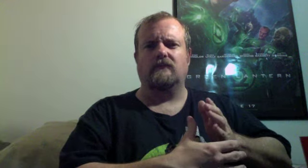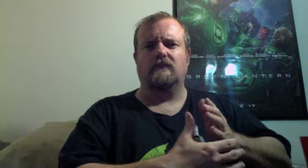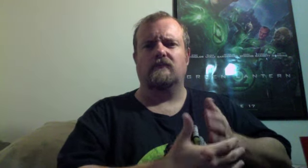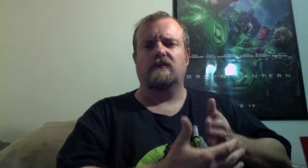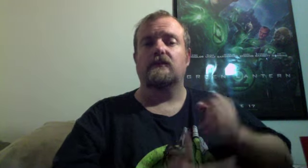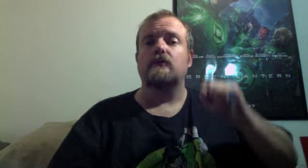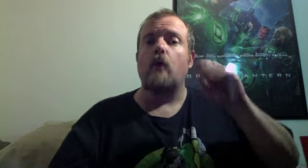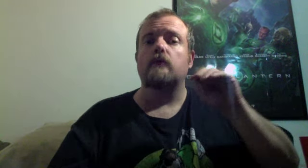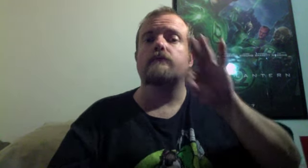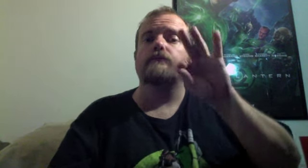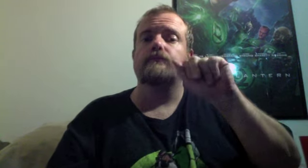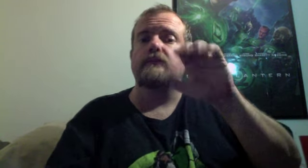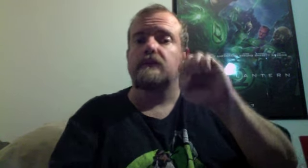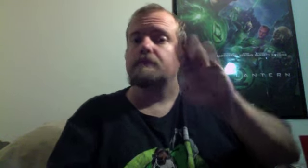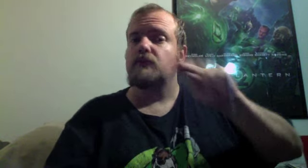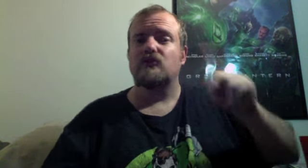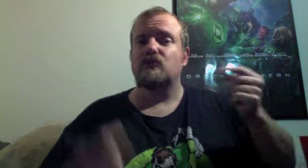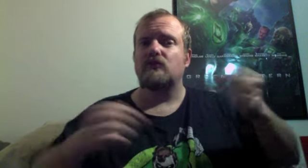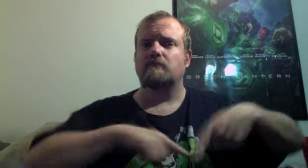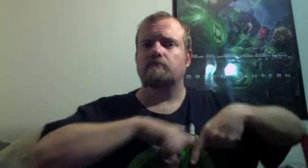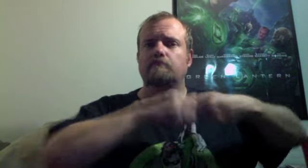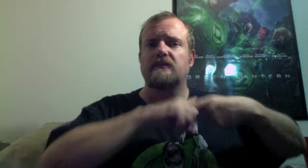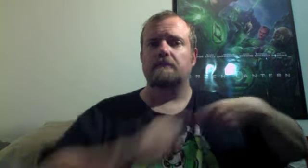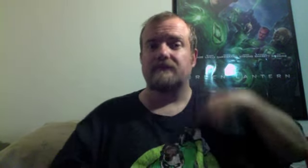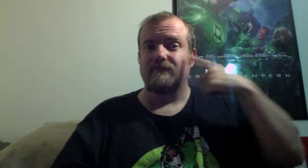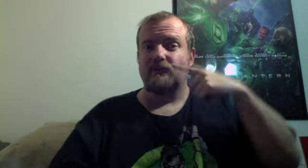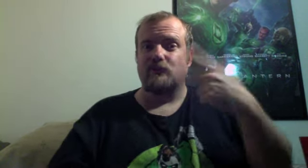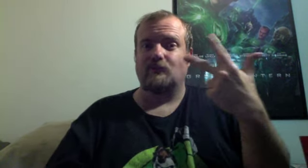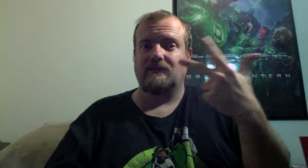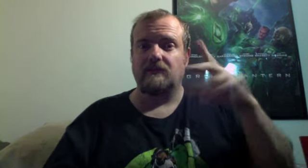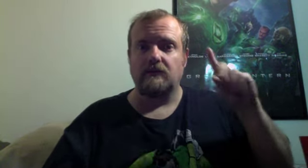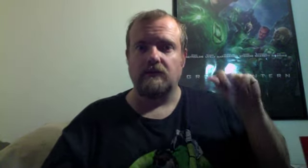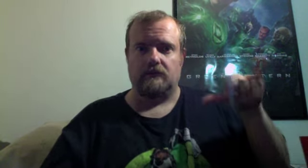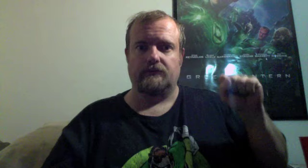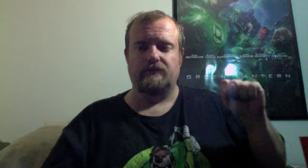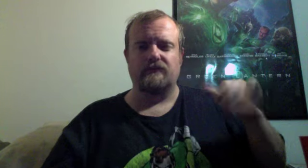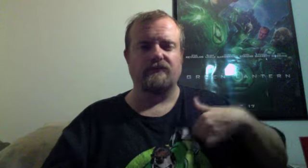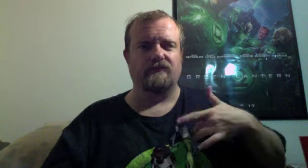On another shaker conveyor now, the prunes bounce towards the big drum.